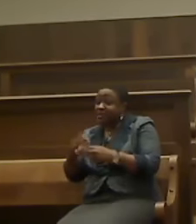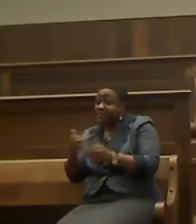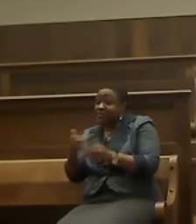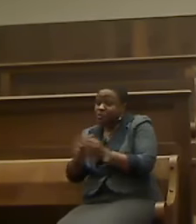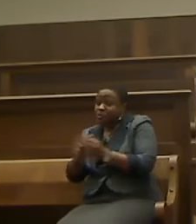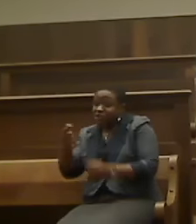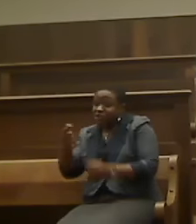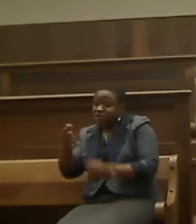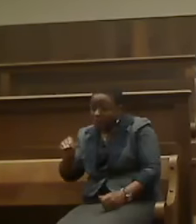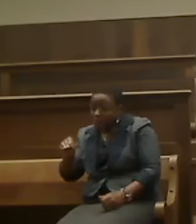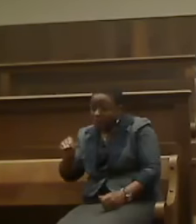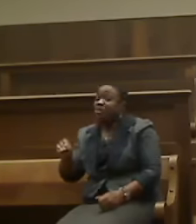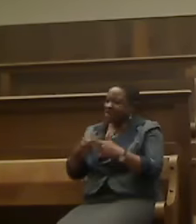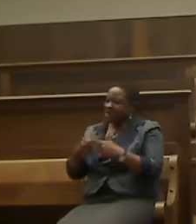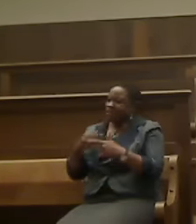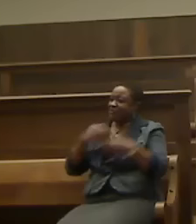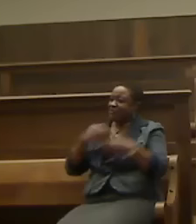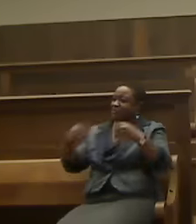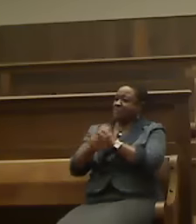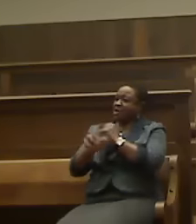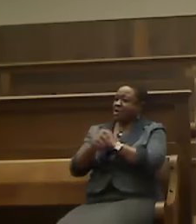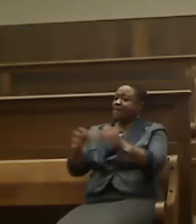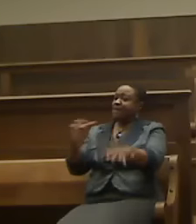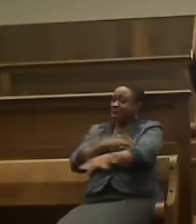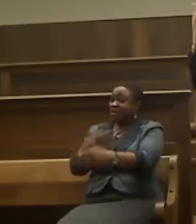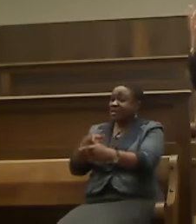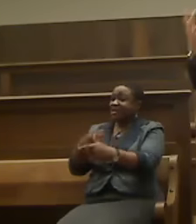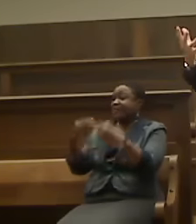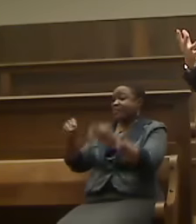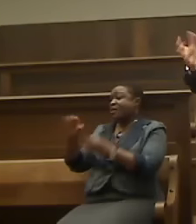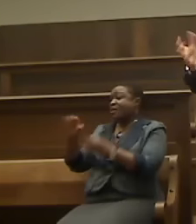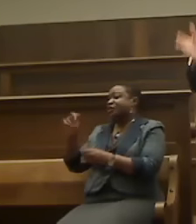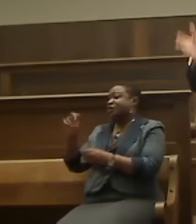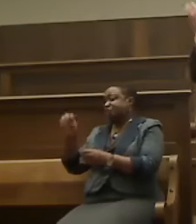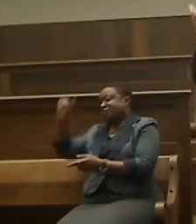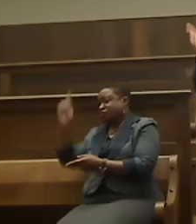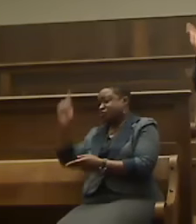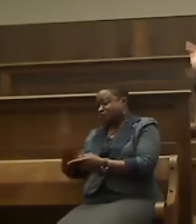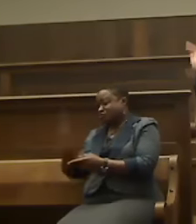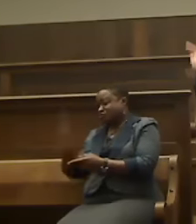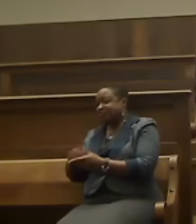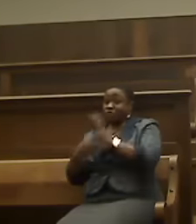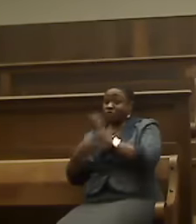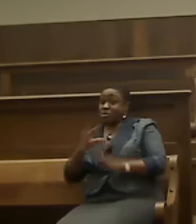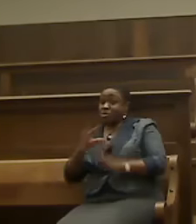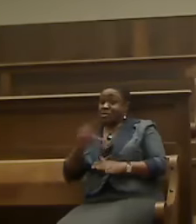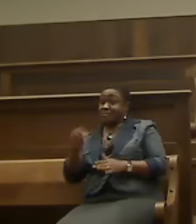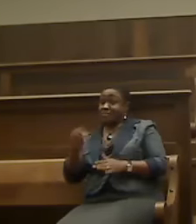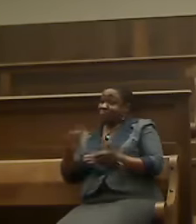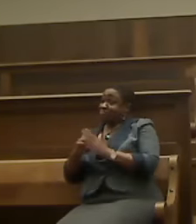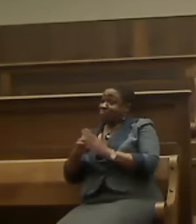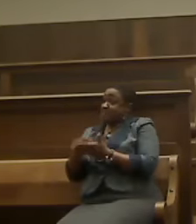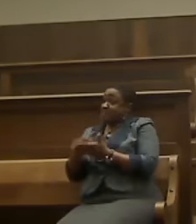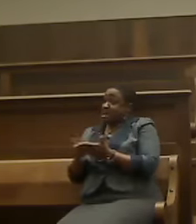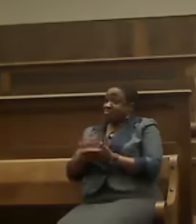to have the marketing power to demonstrate a drop in market share, to show the companies that it's become a marketing liability so that they kick it out of